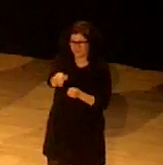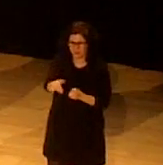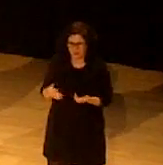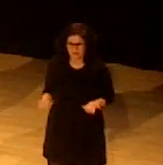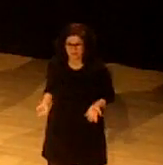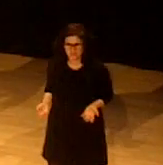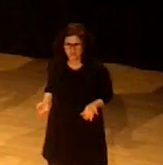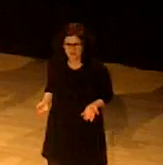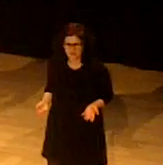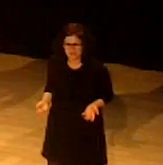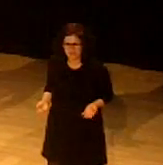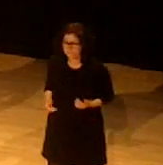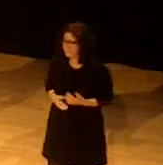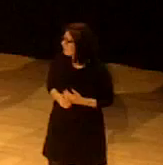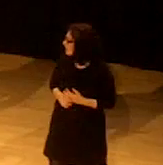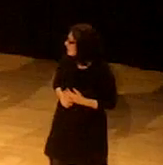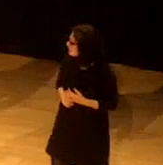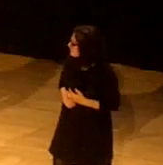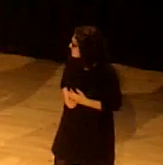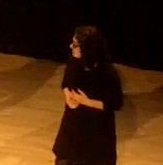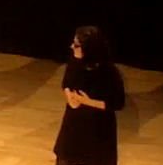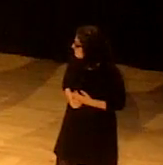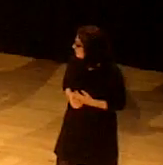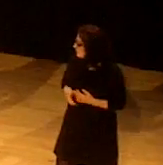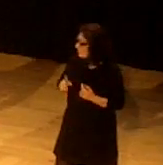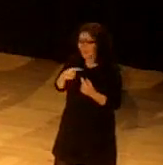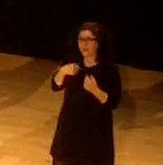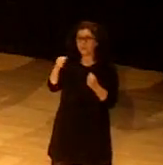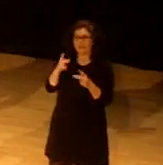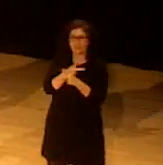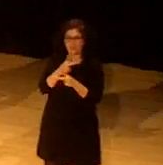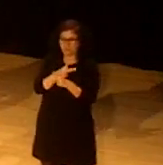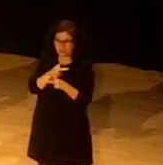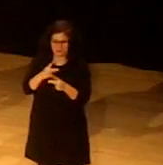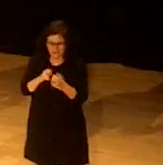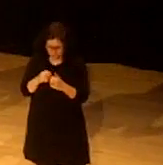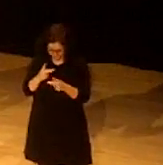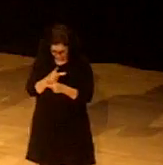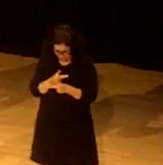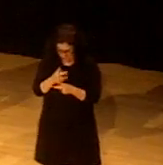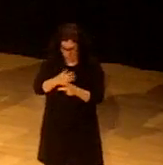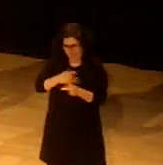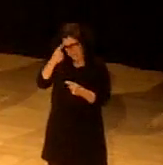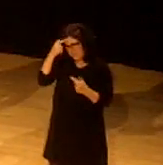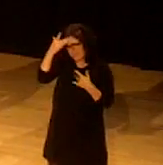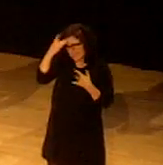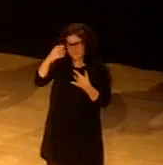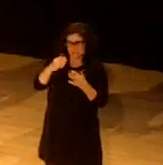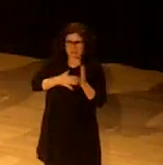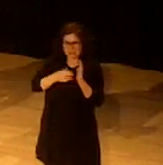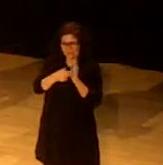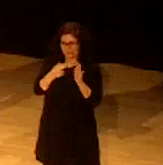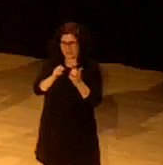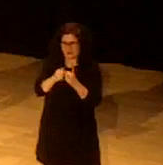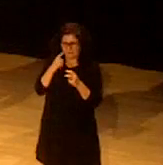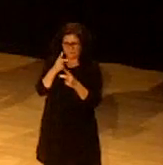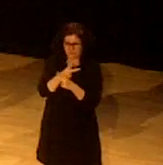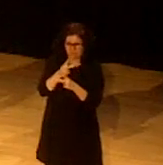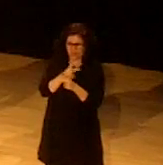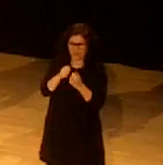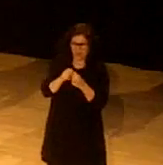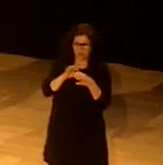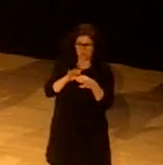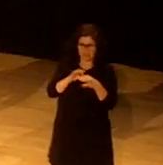through one thing when I was trying to figure out how to make sense of my relationship to mental illness and my diagnosis, you